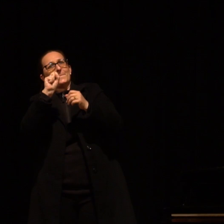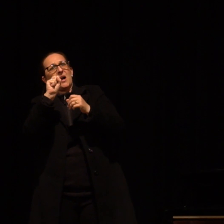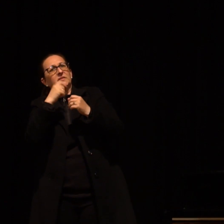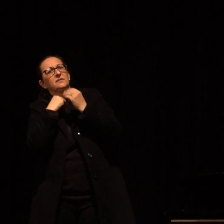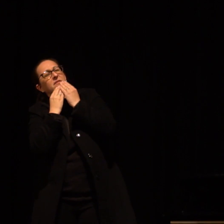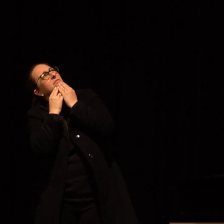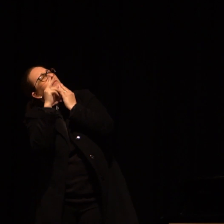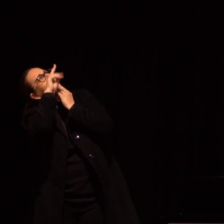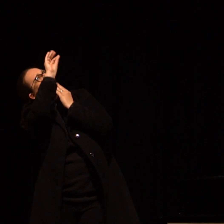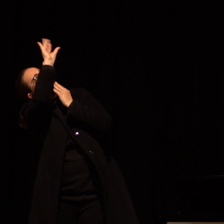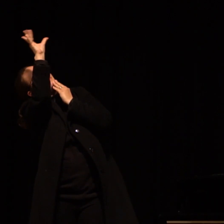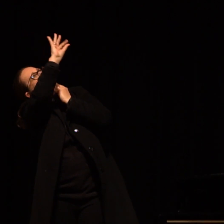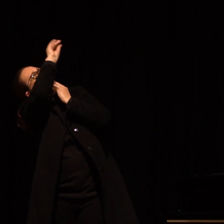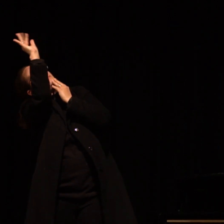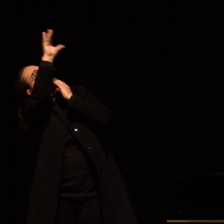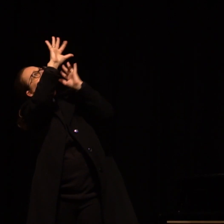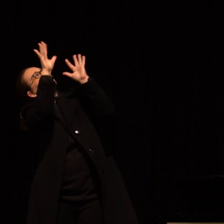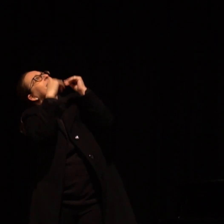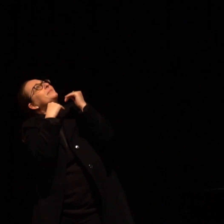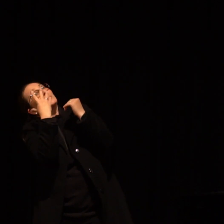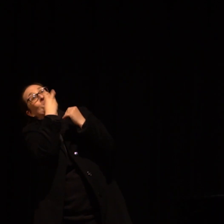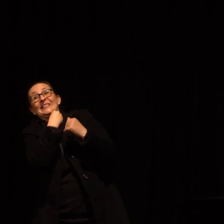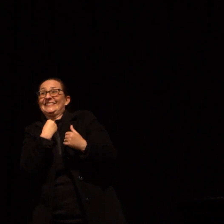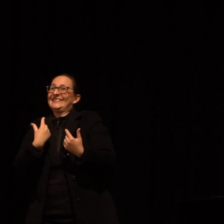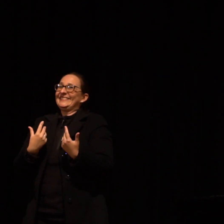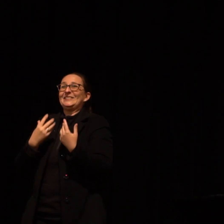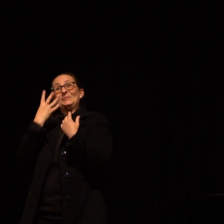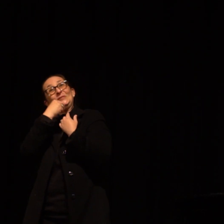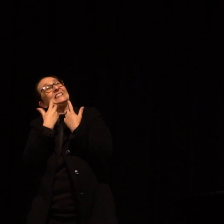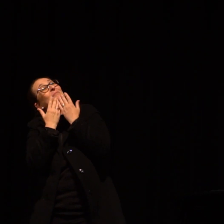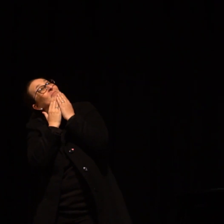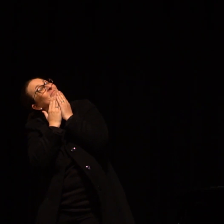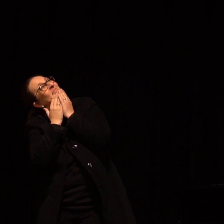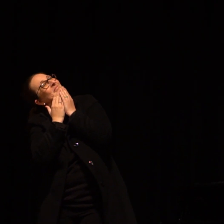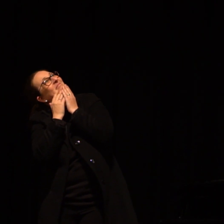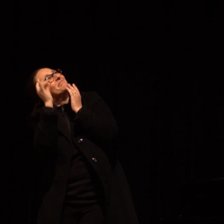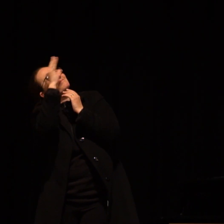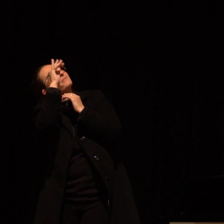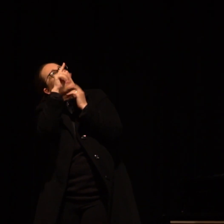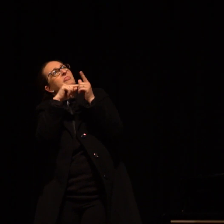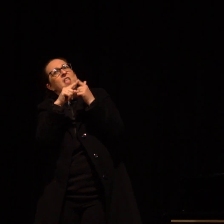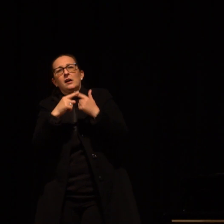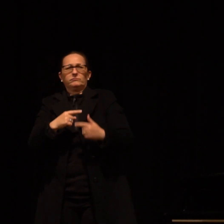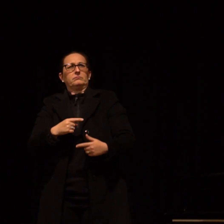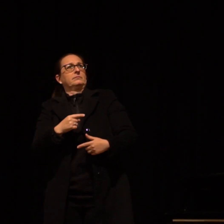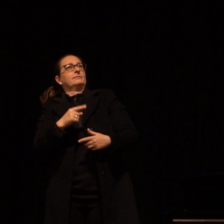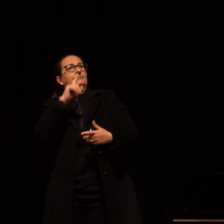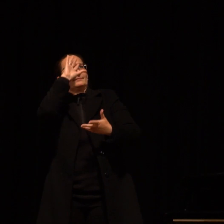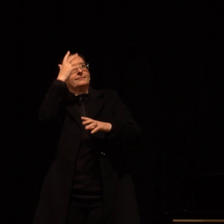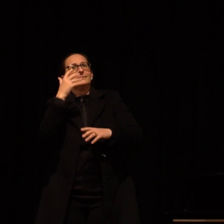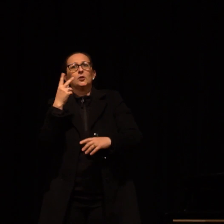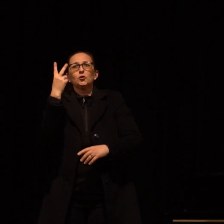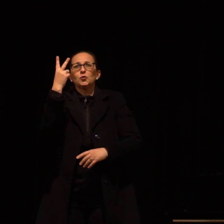see reflections of it flashing on the ceiling as I'm holding this napkin to my mouth. And I think, wow, those are pretty